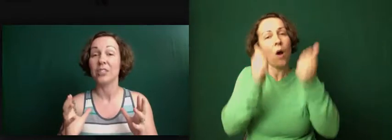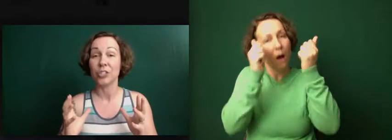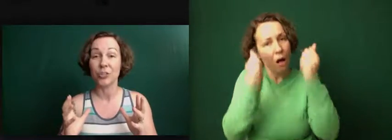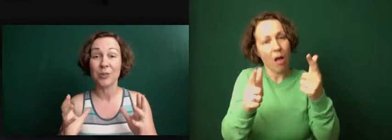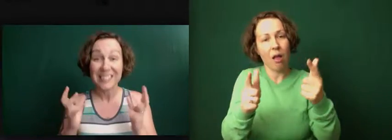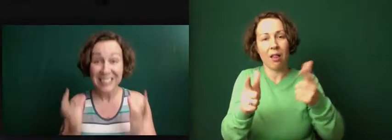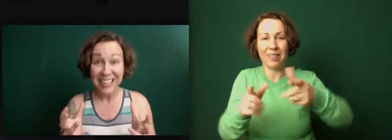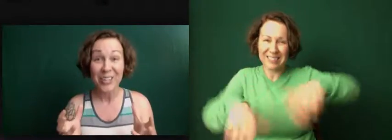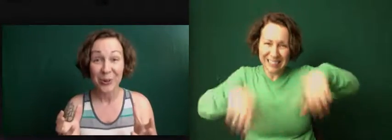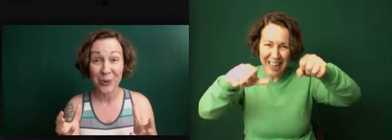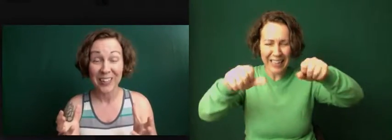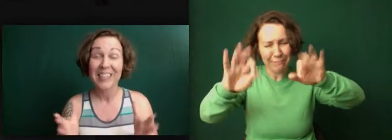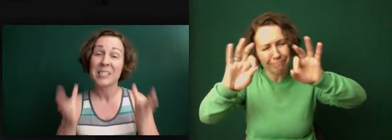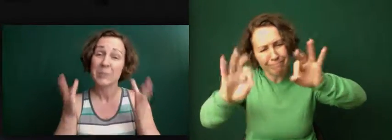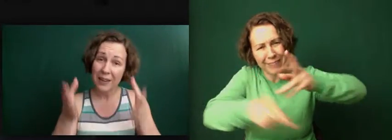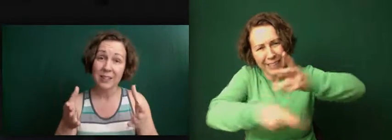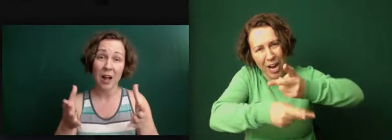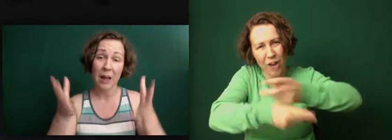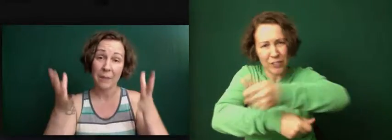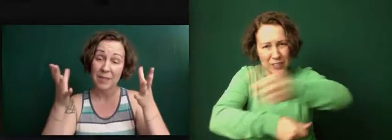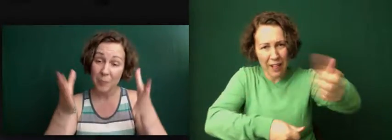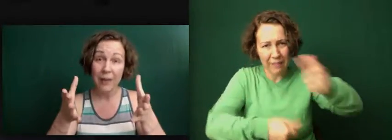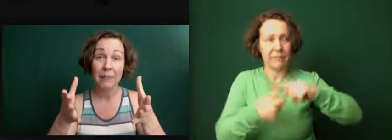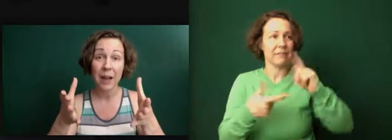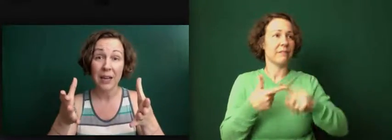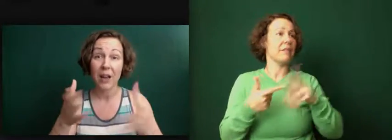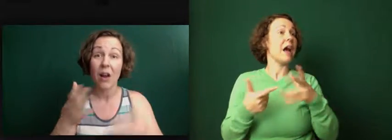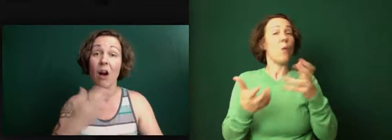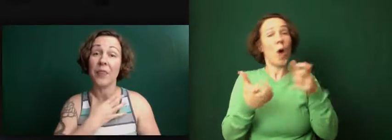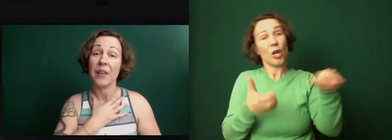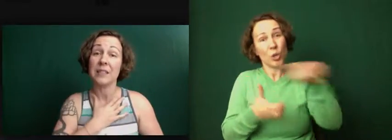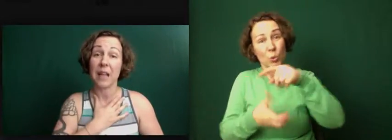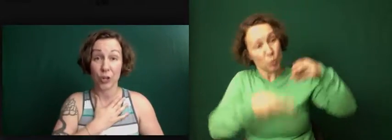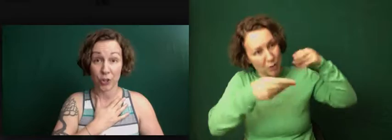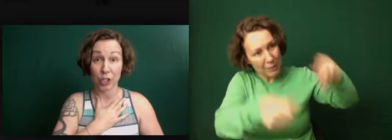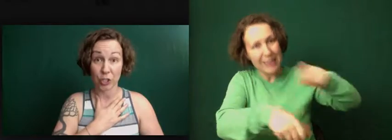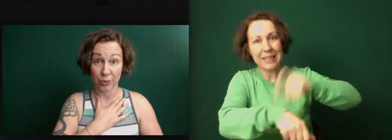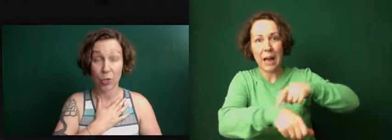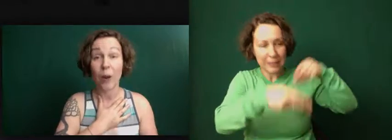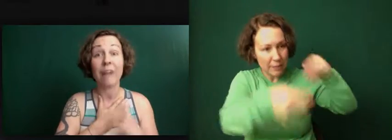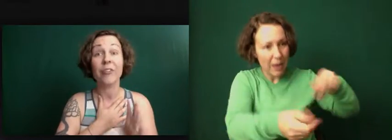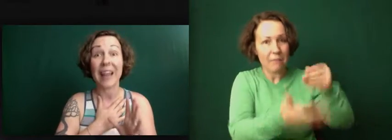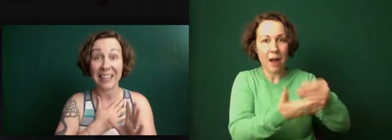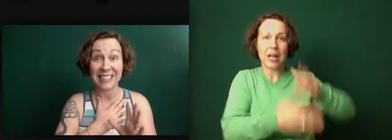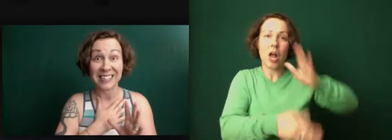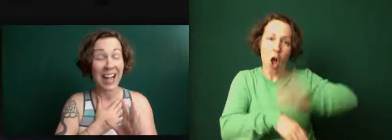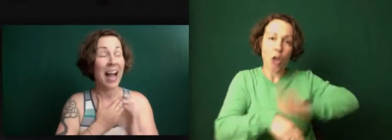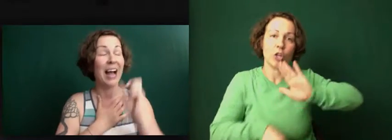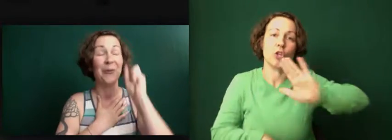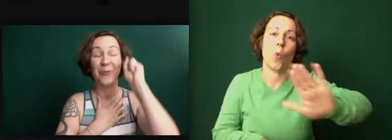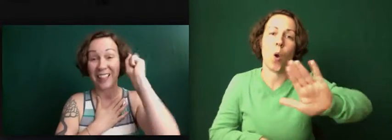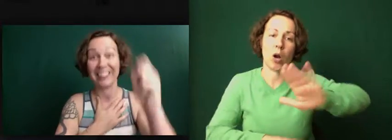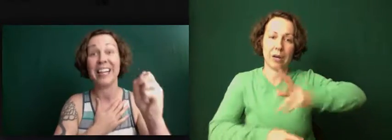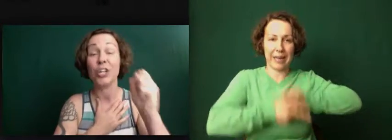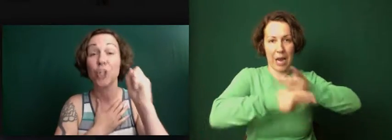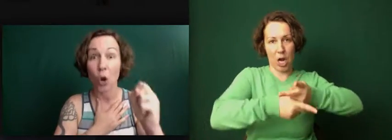I want to see you spending time, spending money on things that nourish you. So whatever that